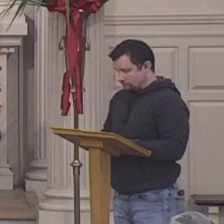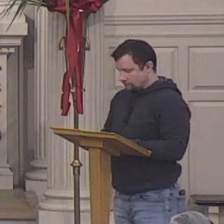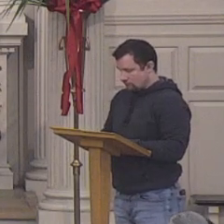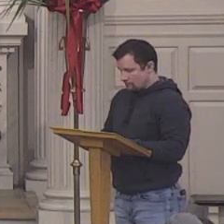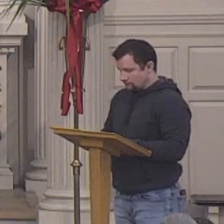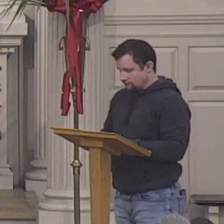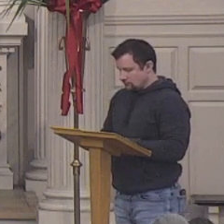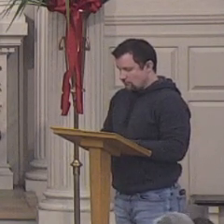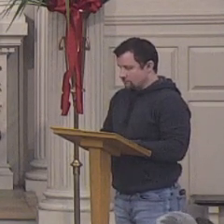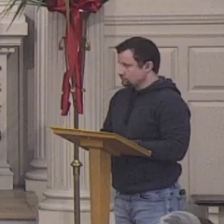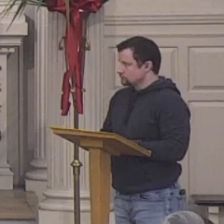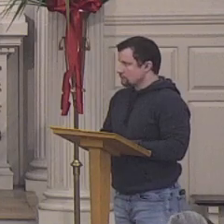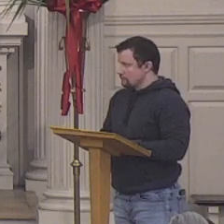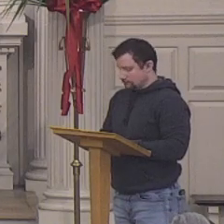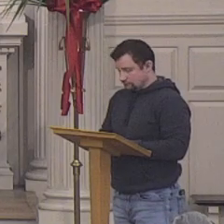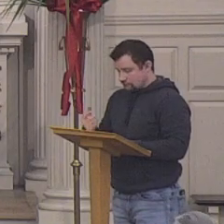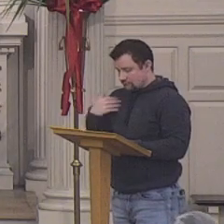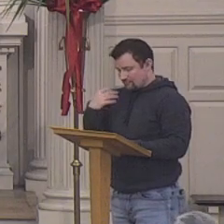Pilate said to them,